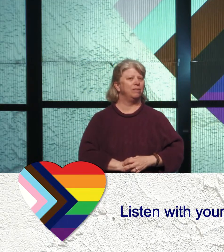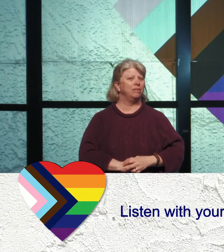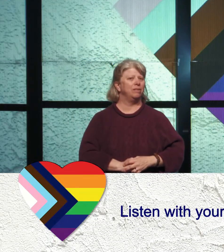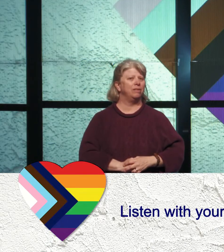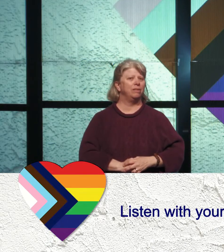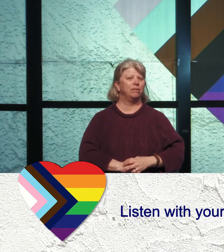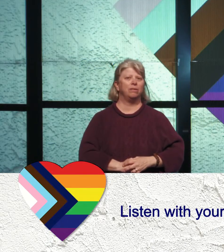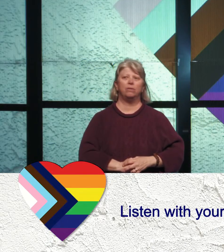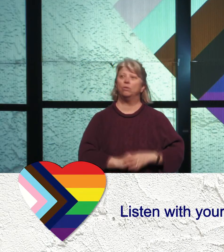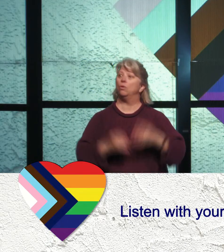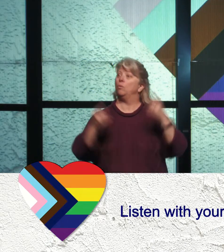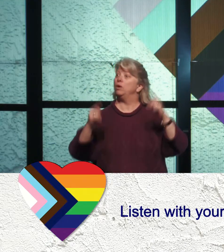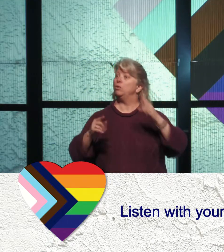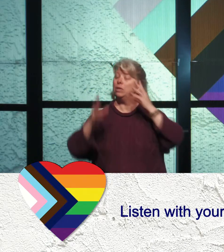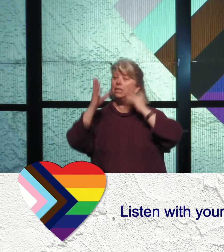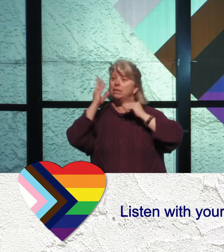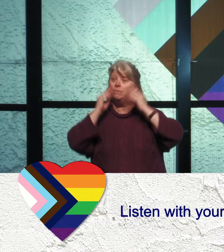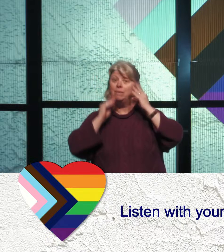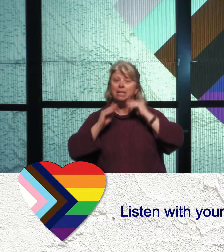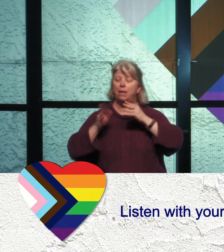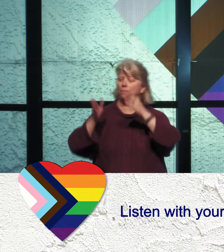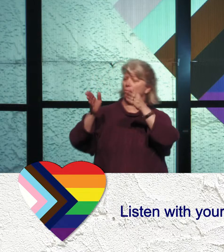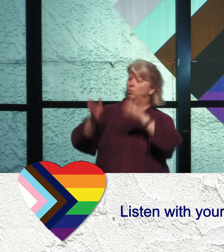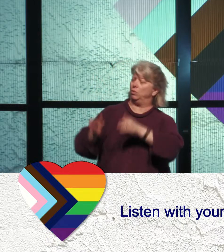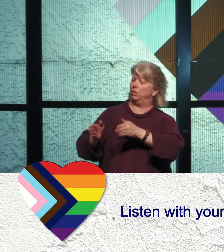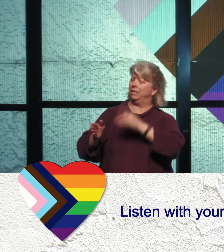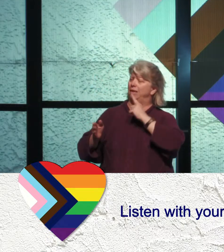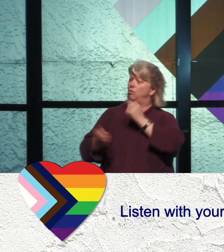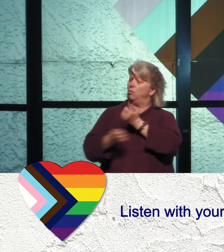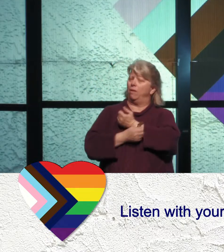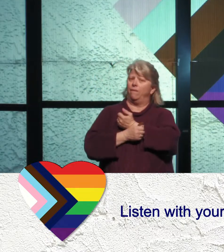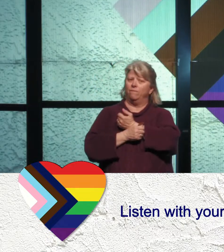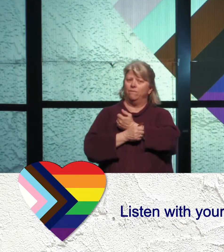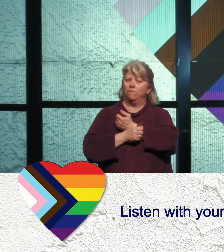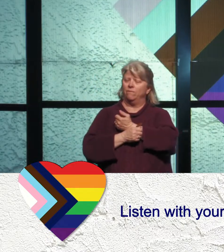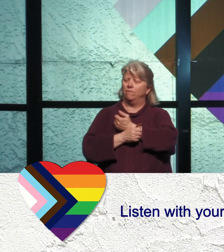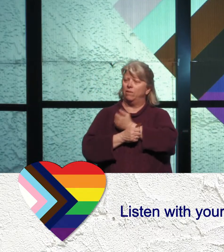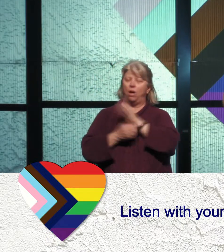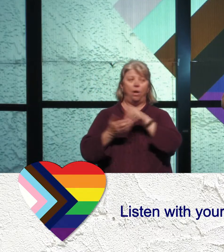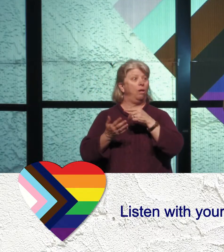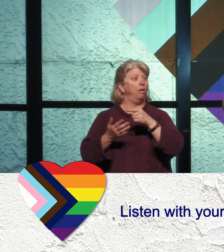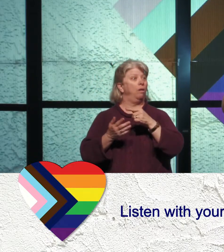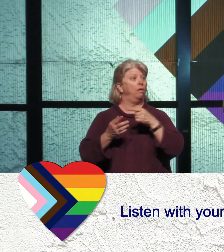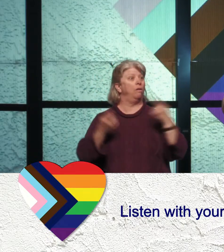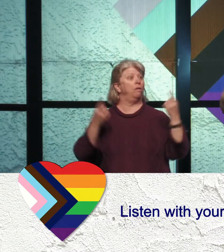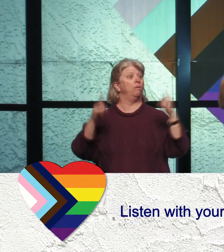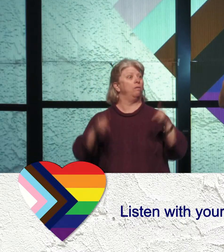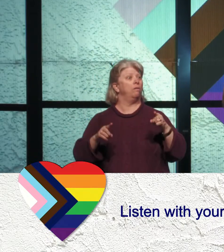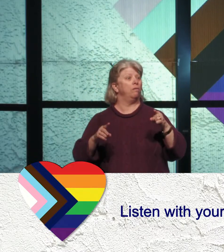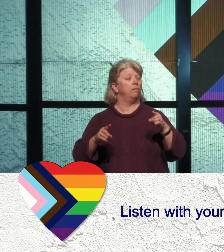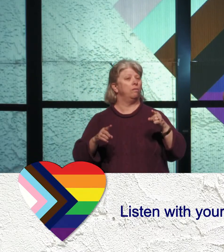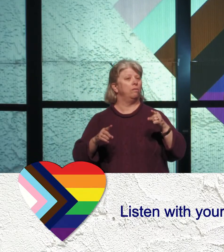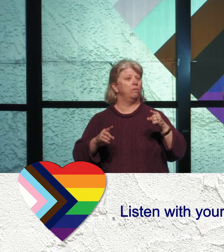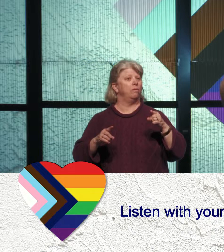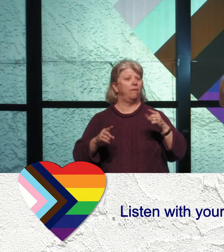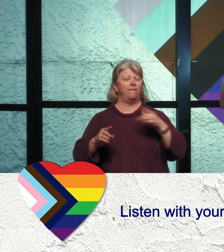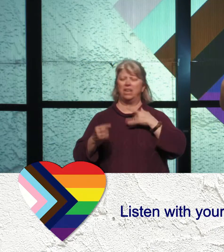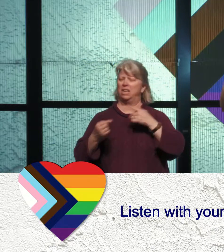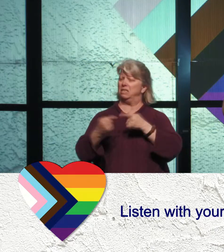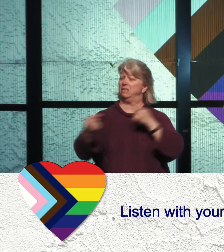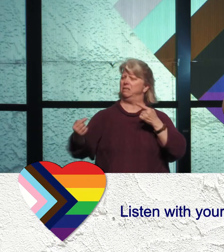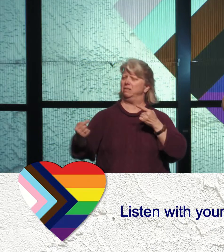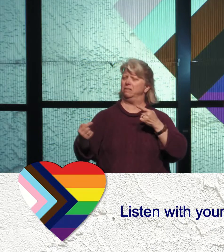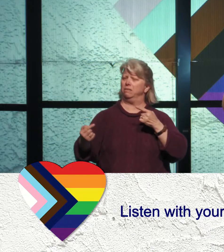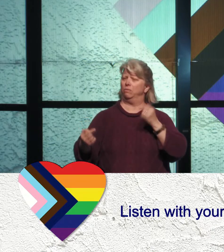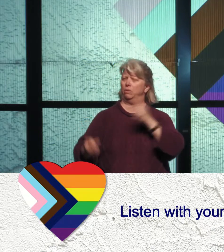Like when you're experiencing that person that you say you love, and all of a sudden you find yourself having an adverse or what we would maybe